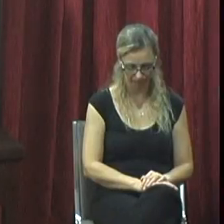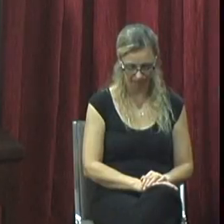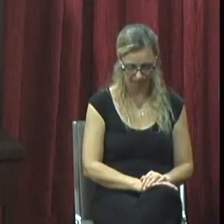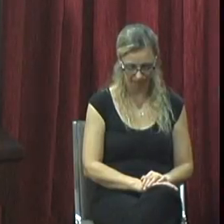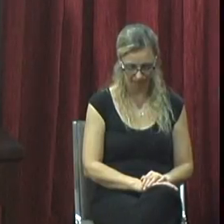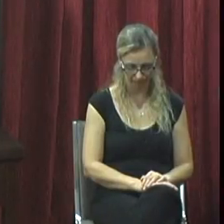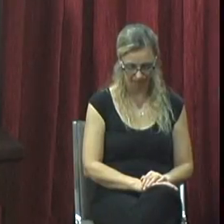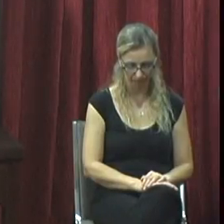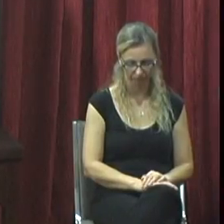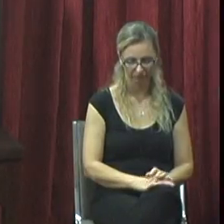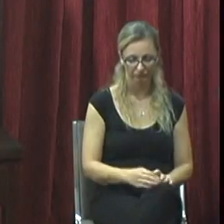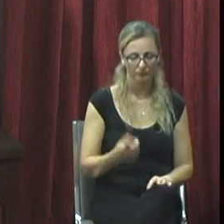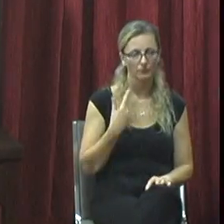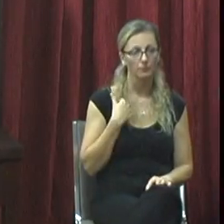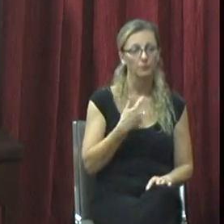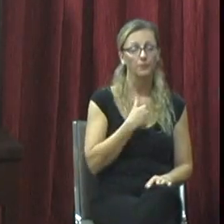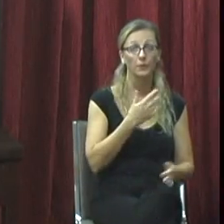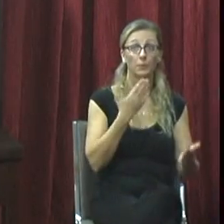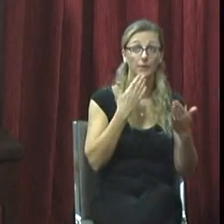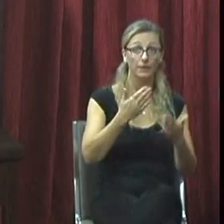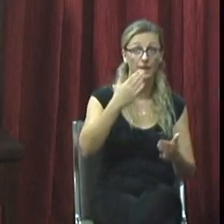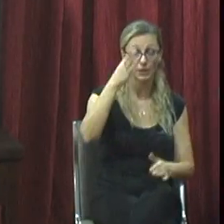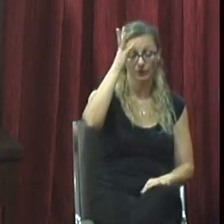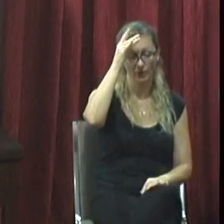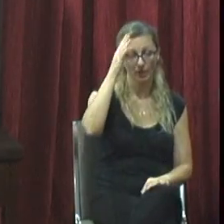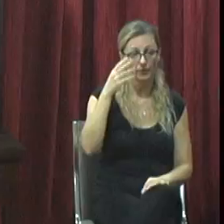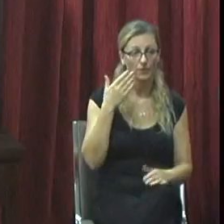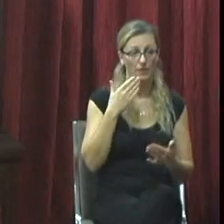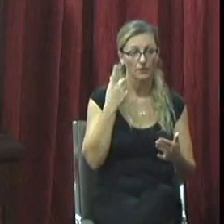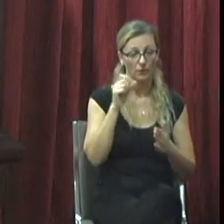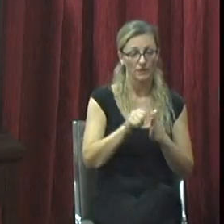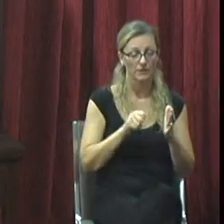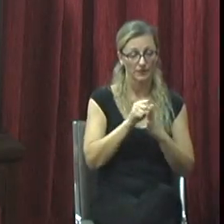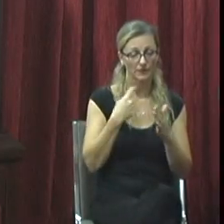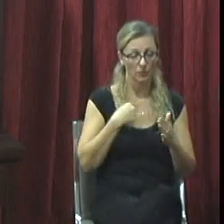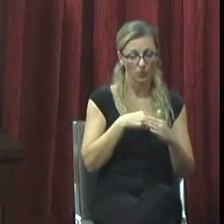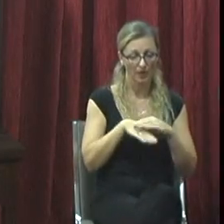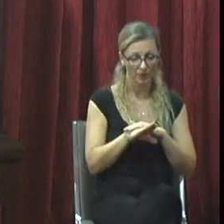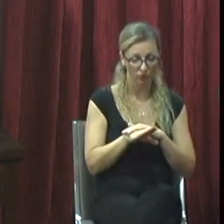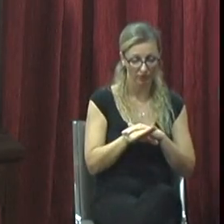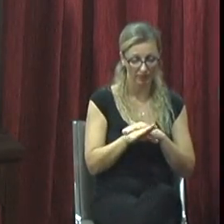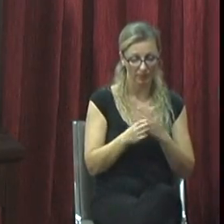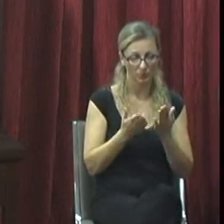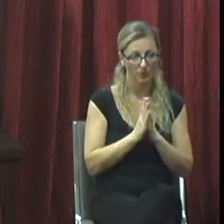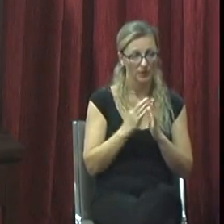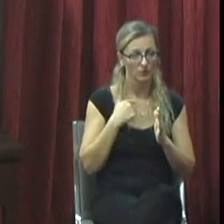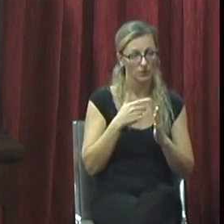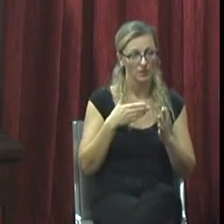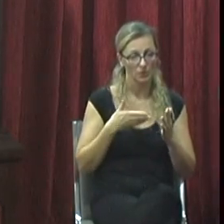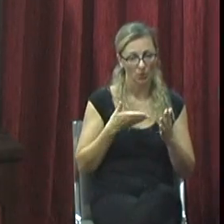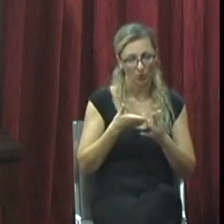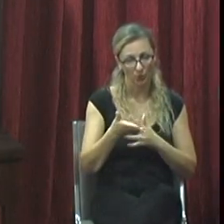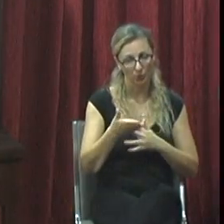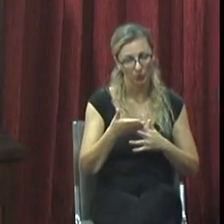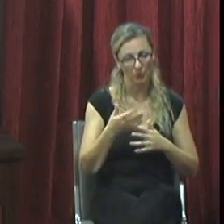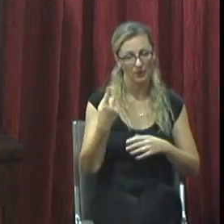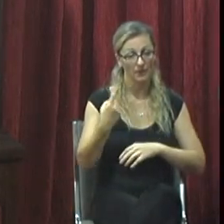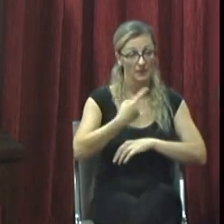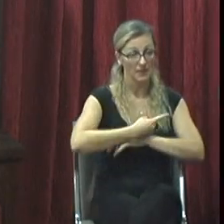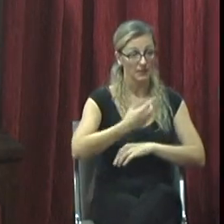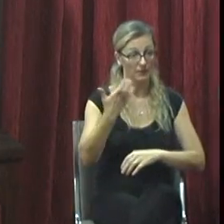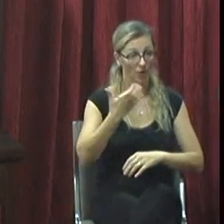And we thank you, Father. Thank you for this season that we're entering. And we pray as we go through the days of awe that are going to start